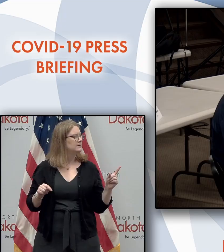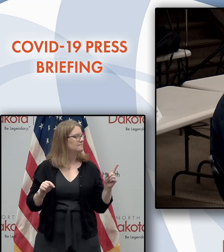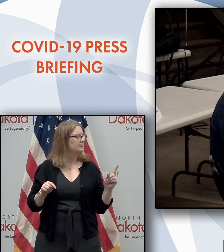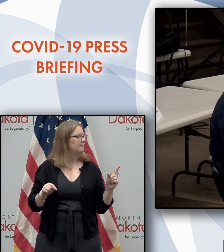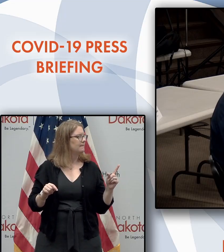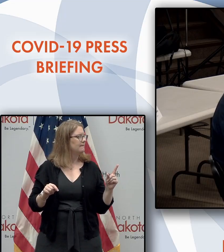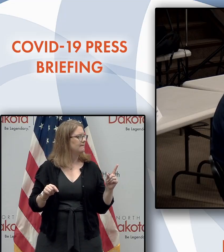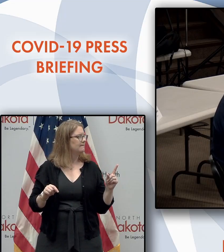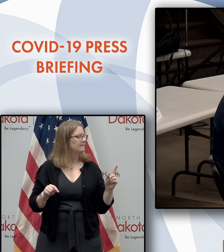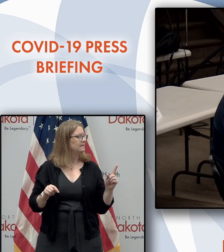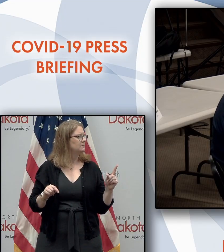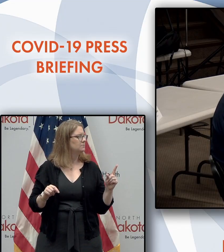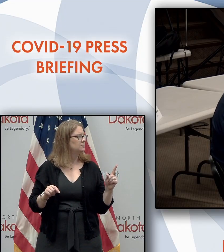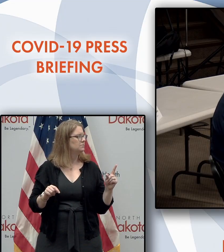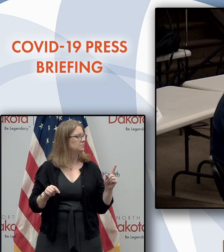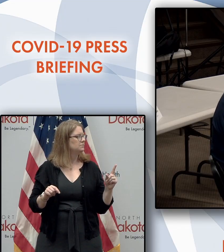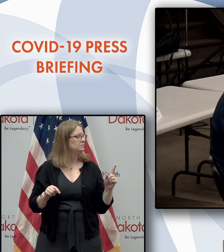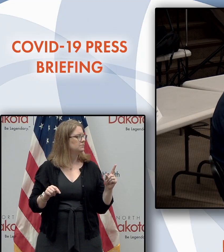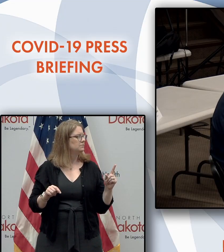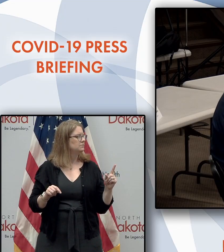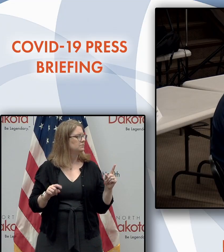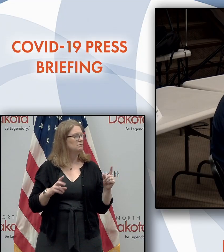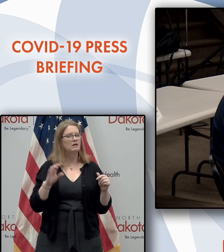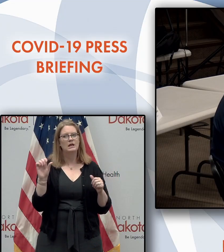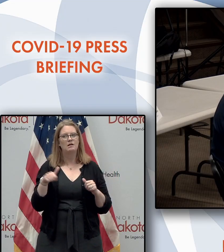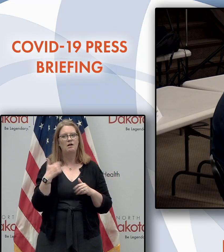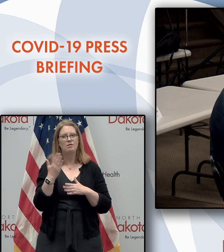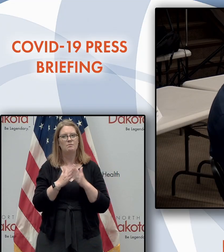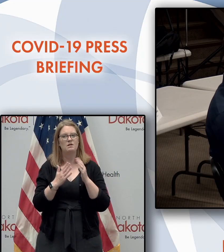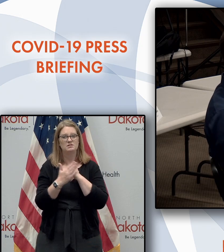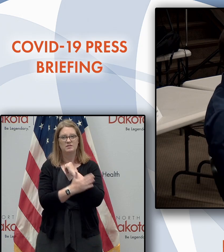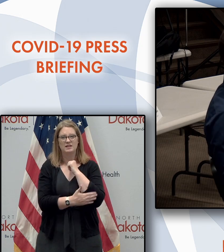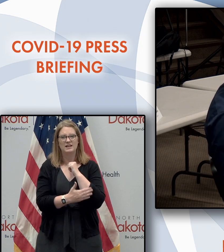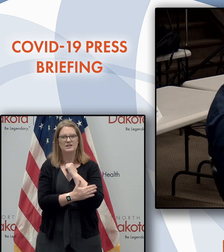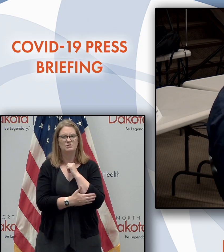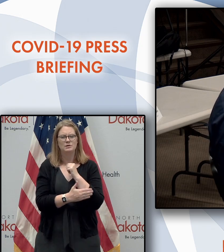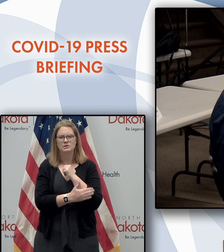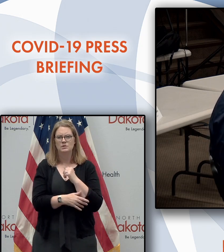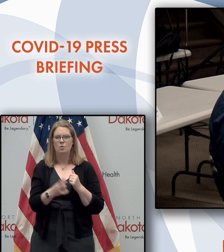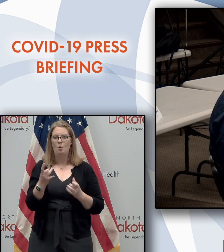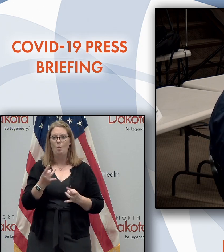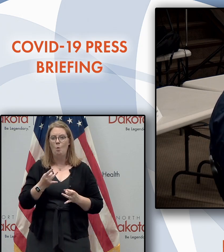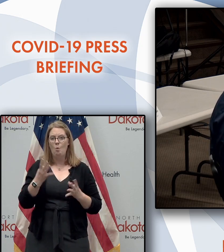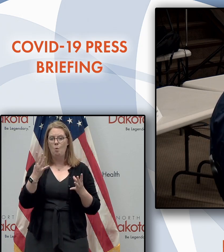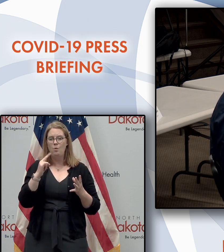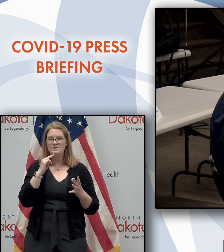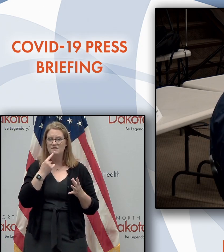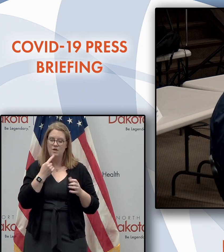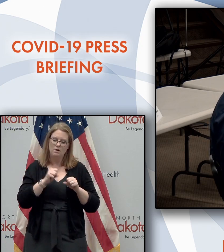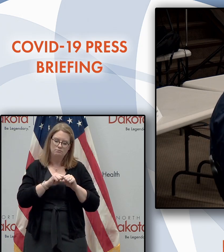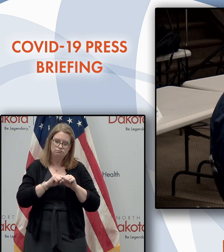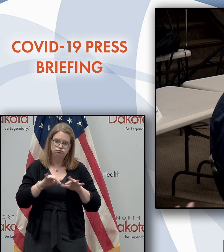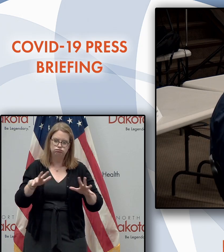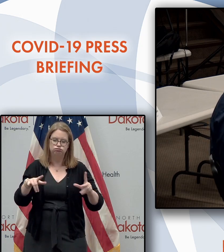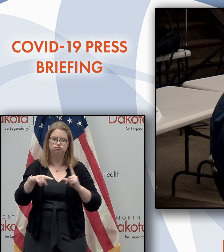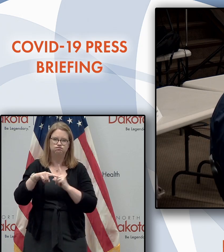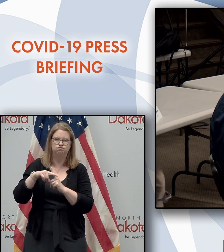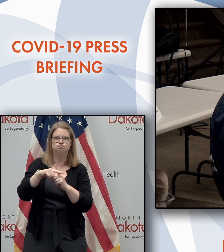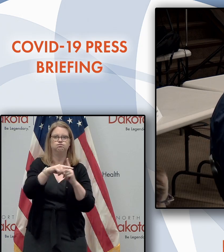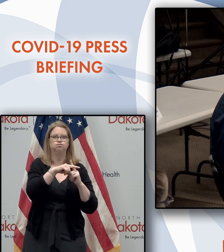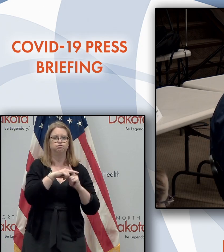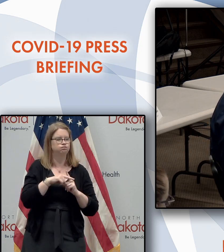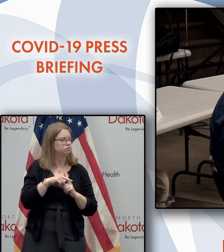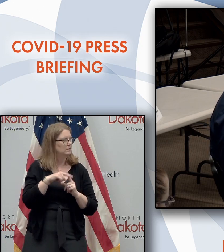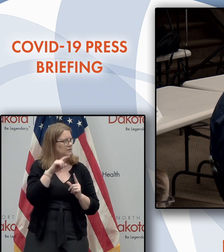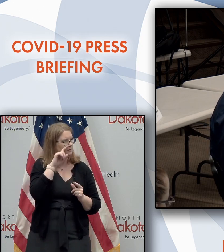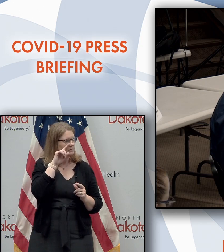been other Native American reservations in other parts of the country that have experienced really severe outbreaks. What is the state doing